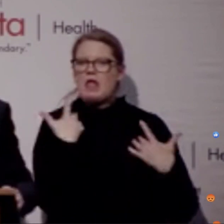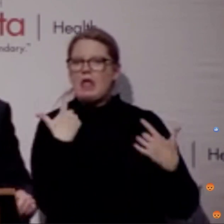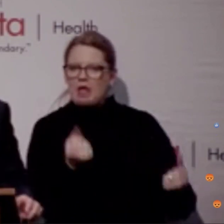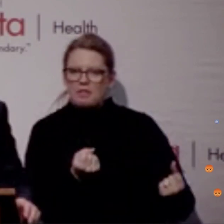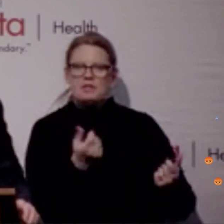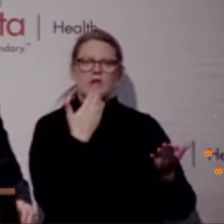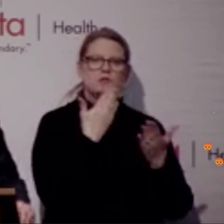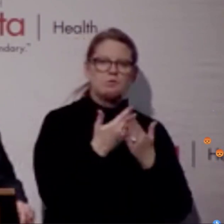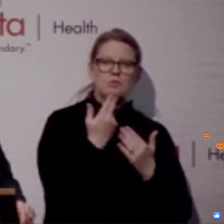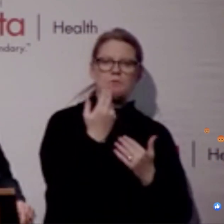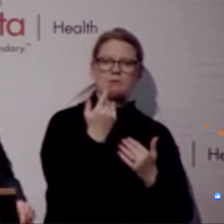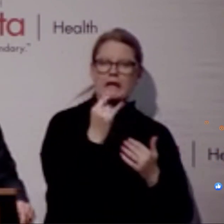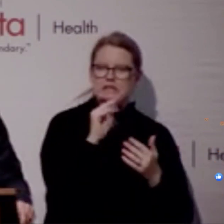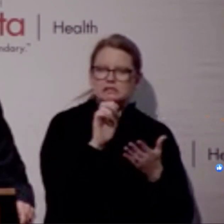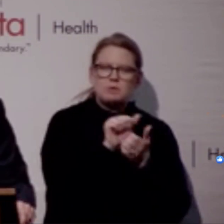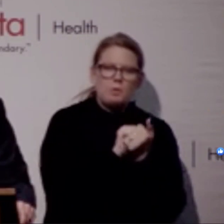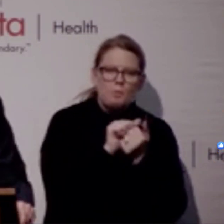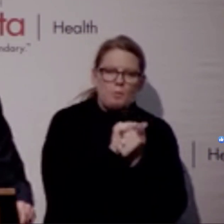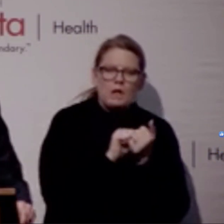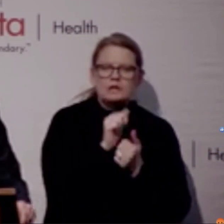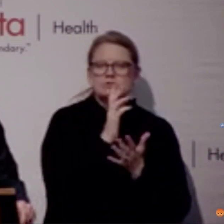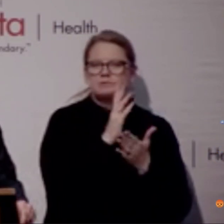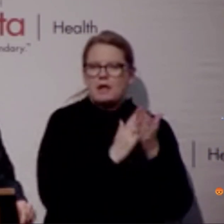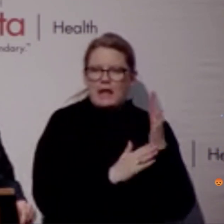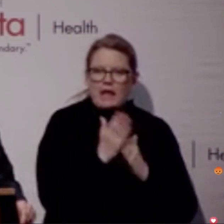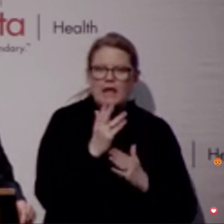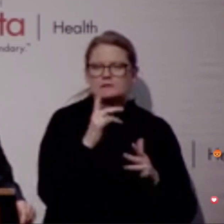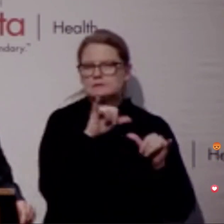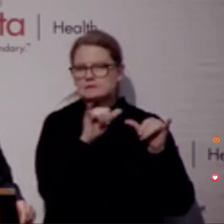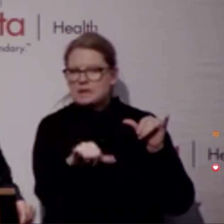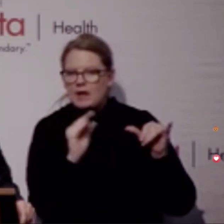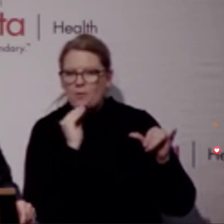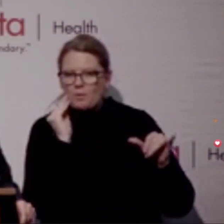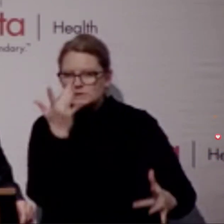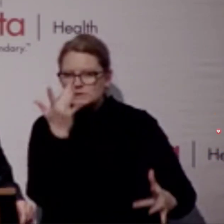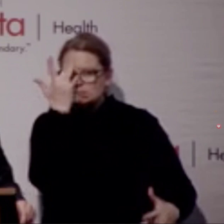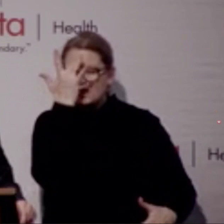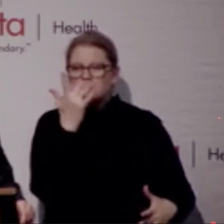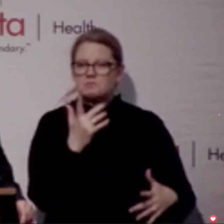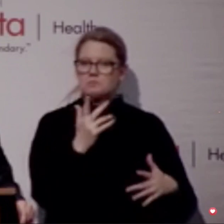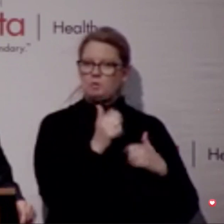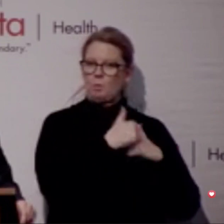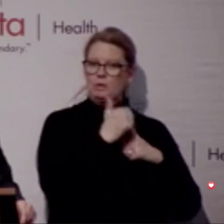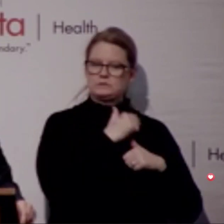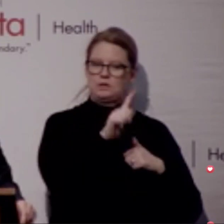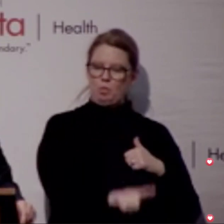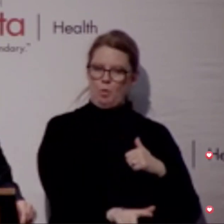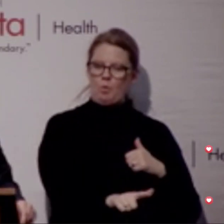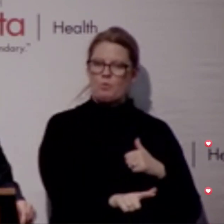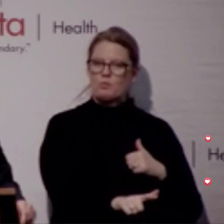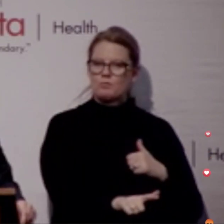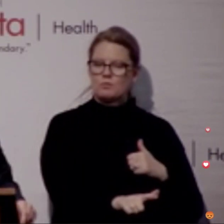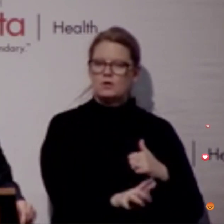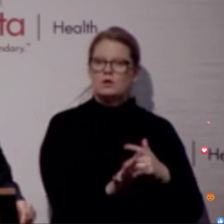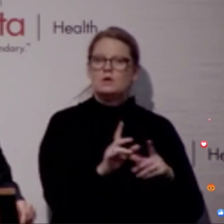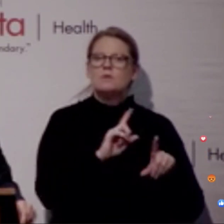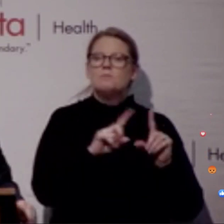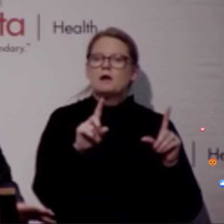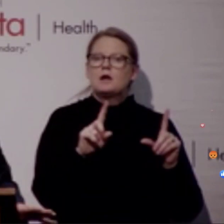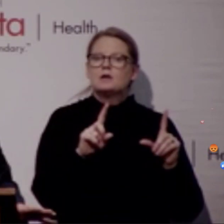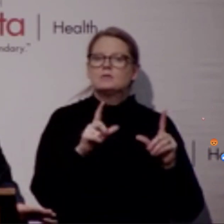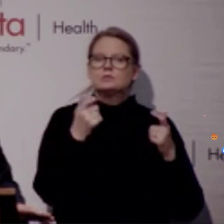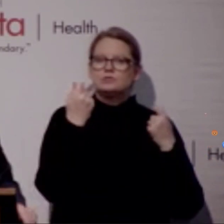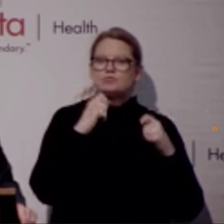good hygiene, they're staying home when they're sick, again, the risk remains low. But what we're trying to do is stop